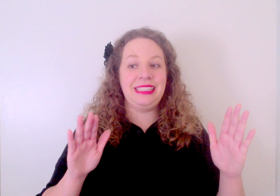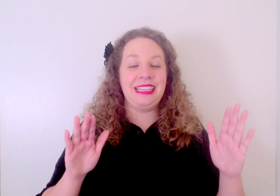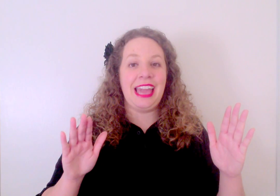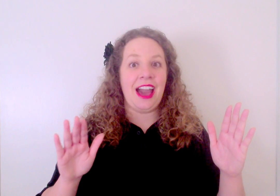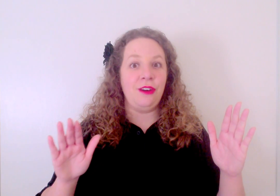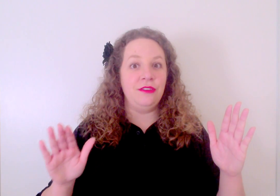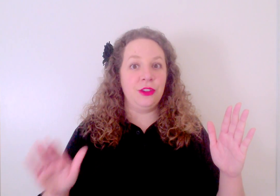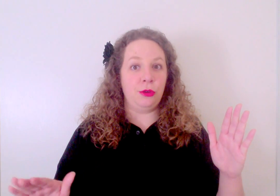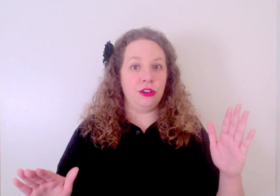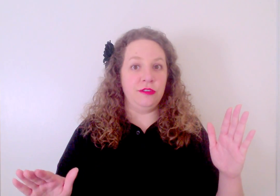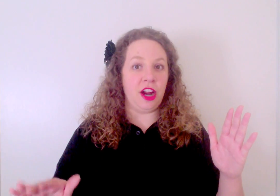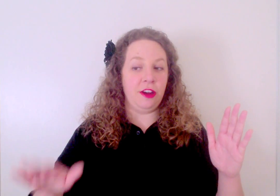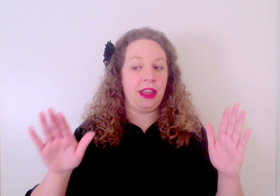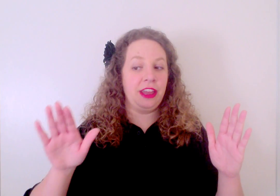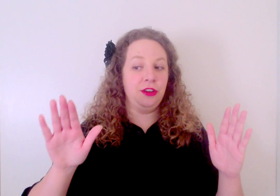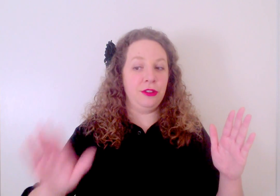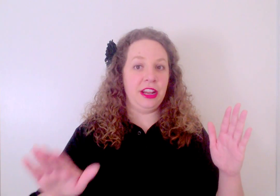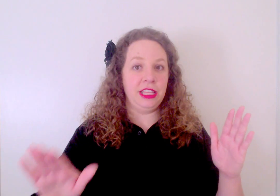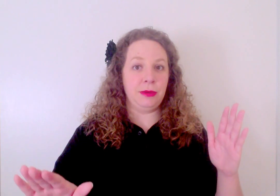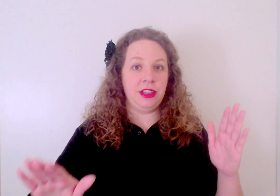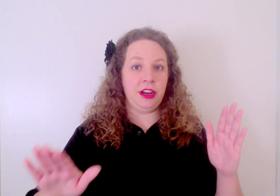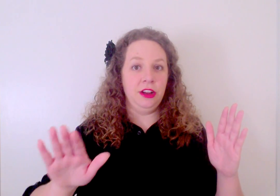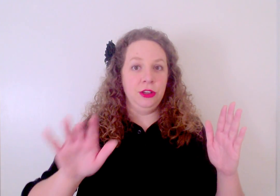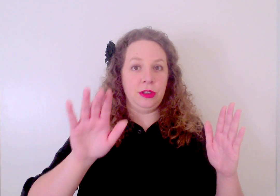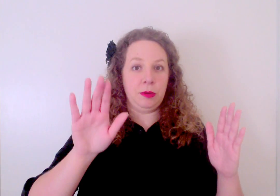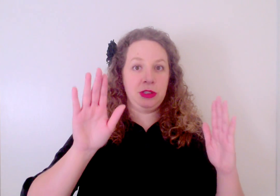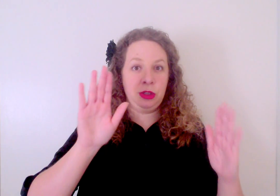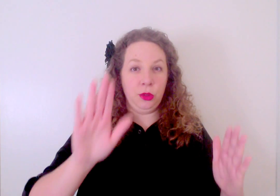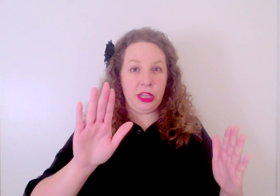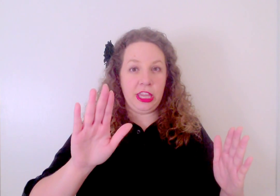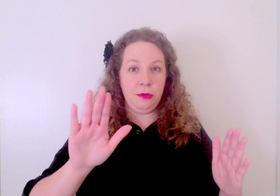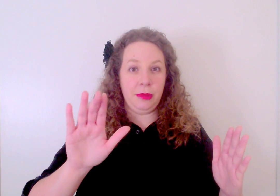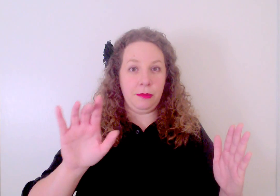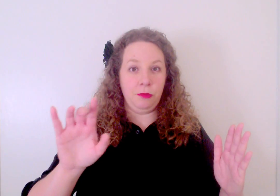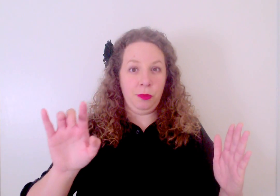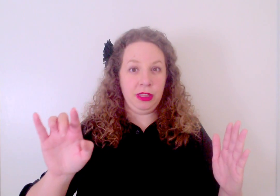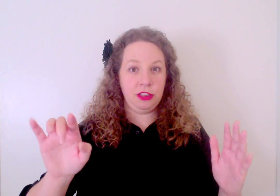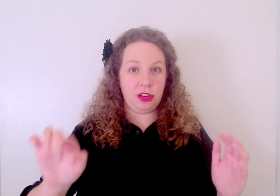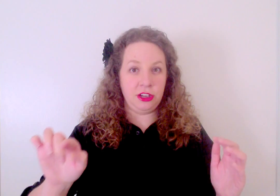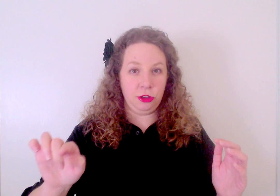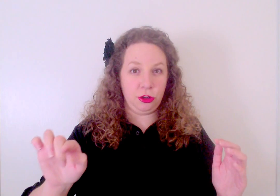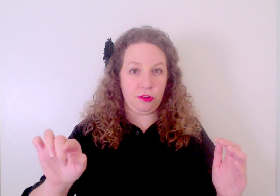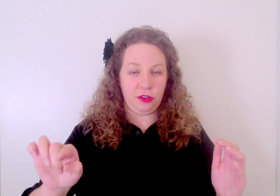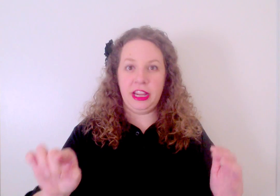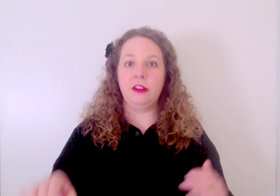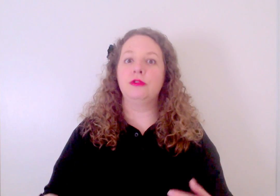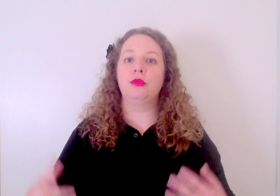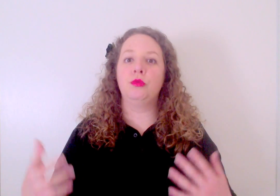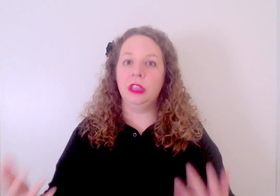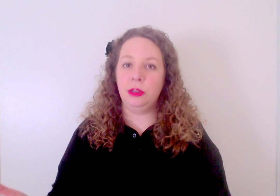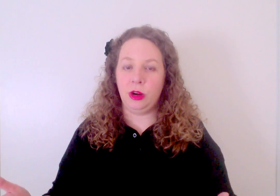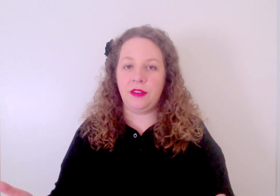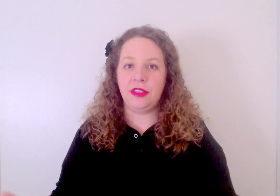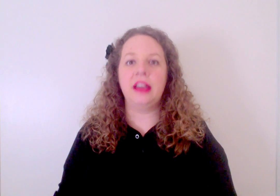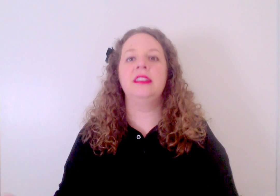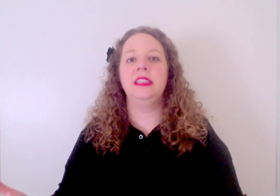it out of the corner of your eye. Okay, I know their hand's right there, so I'm going to look at you, but I'm really trying to look over here. So really work on that. See if you